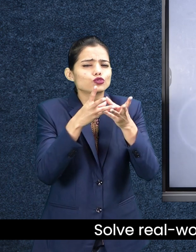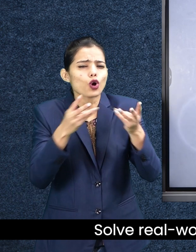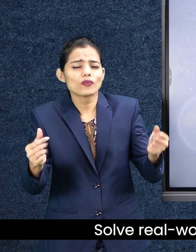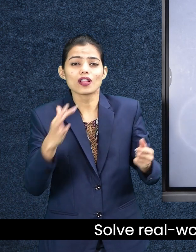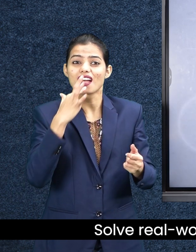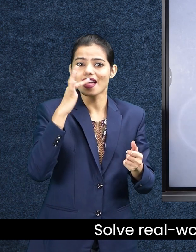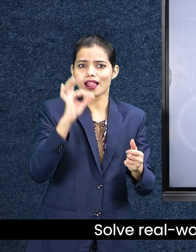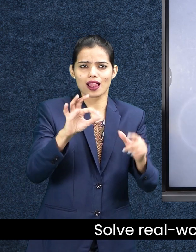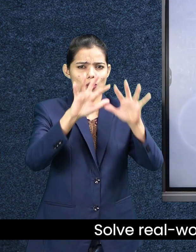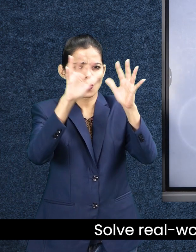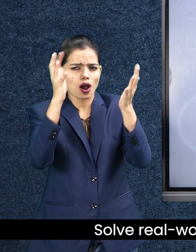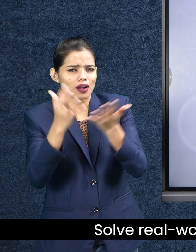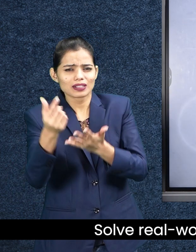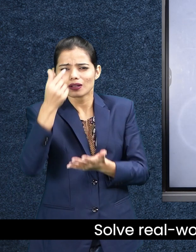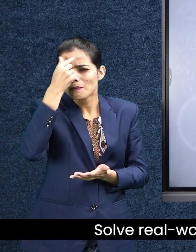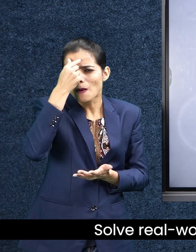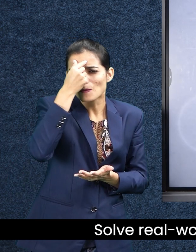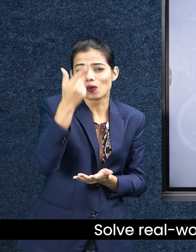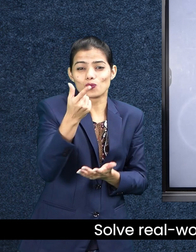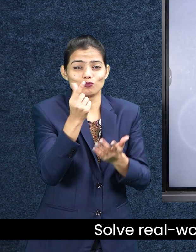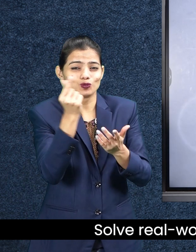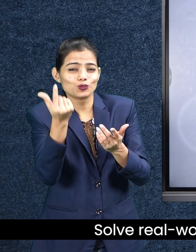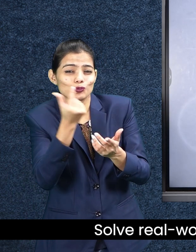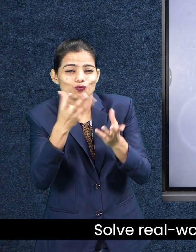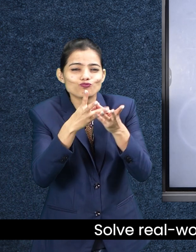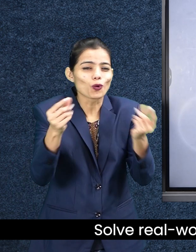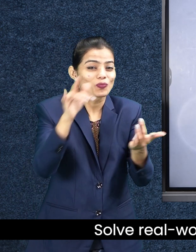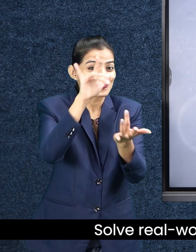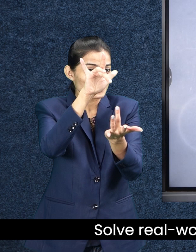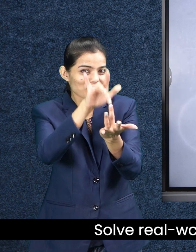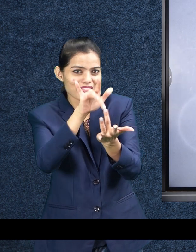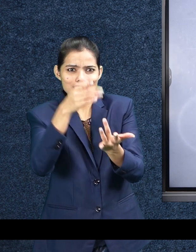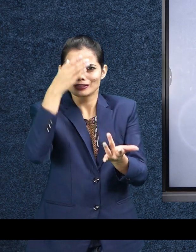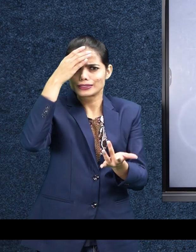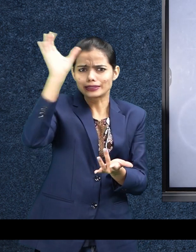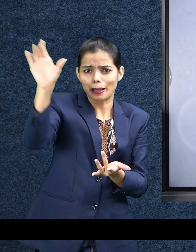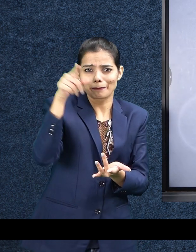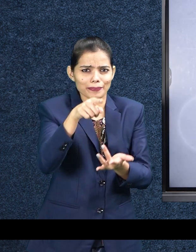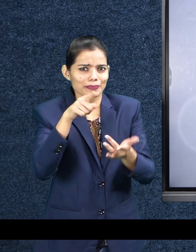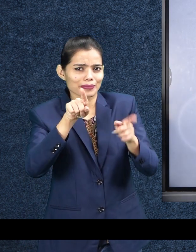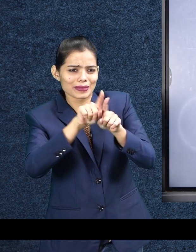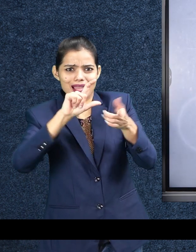Solve real-world problems using midpoint concept in geometry and geography.